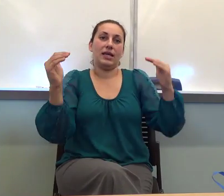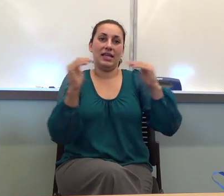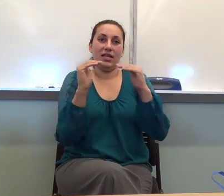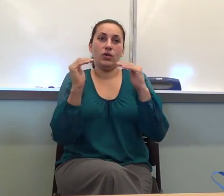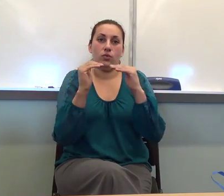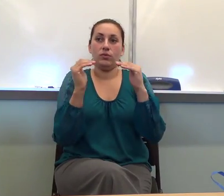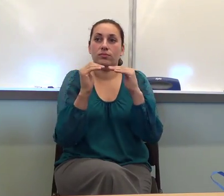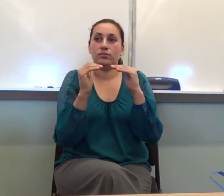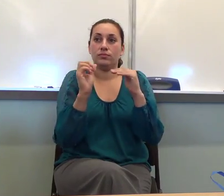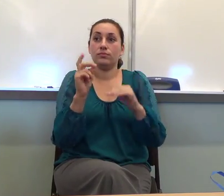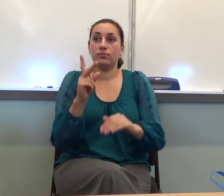Okay?